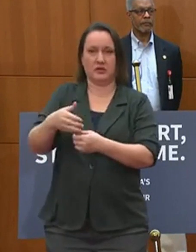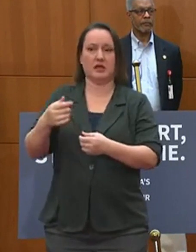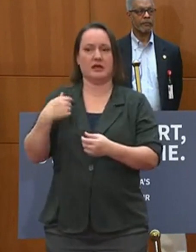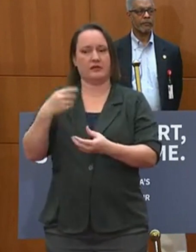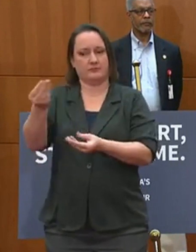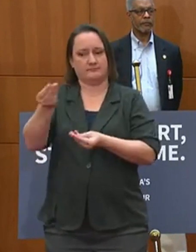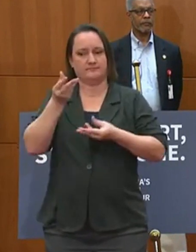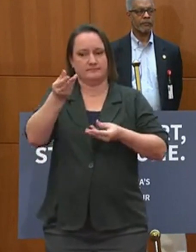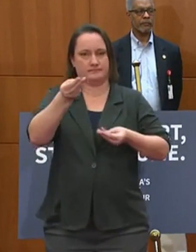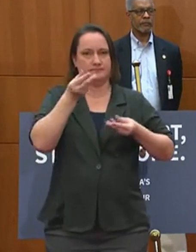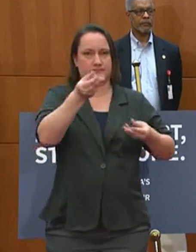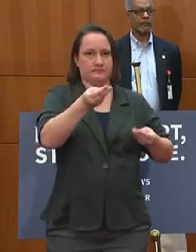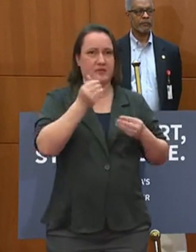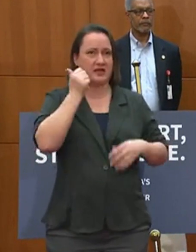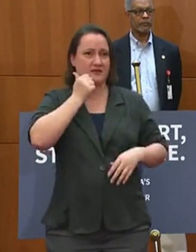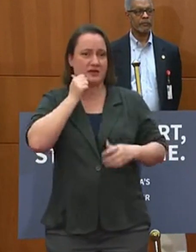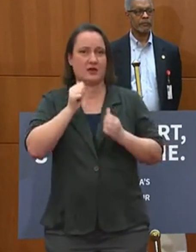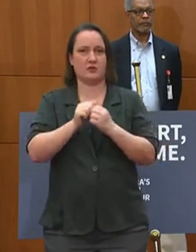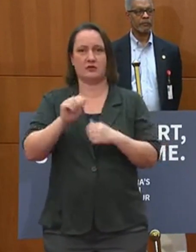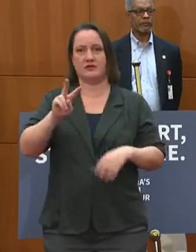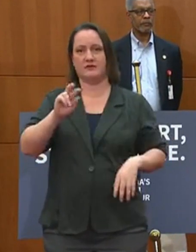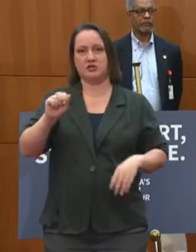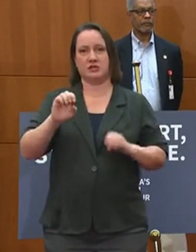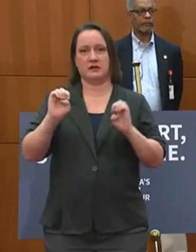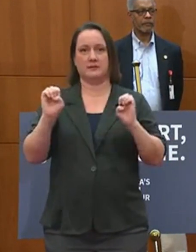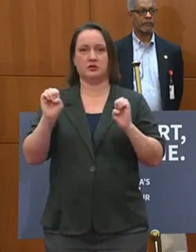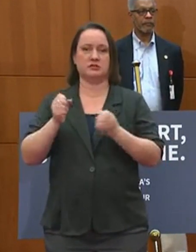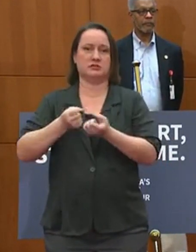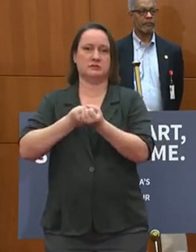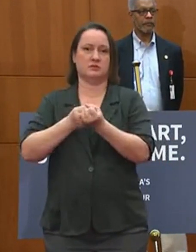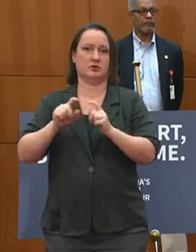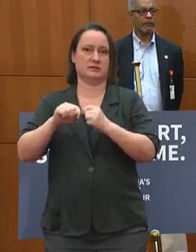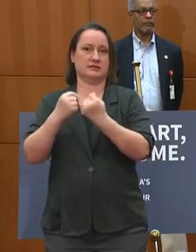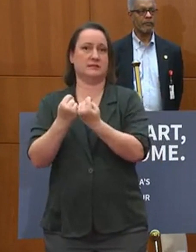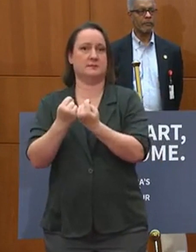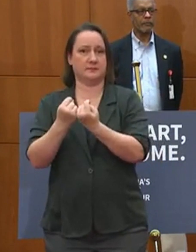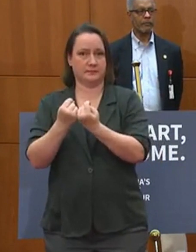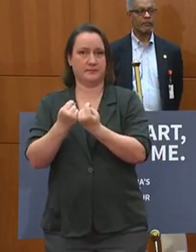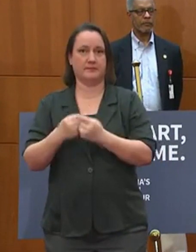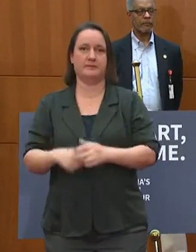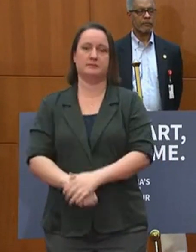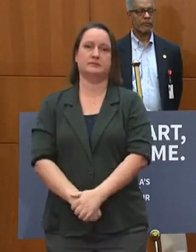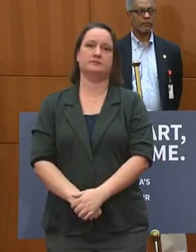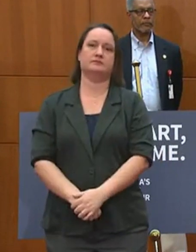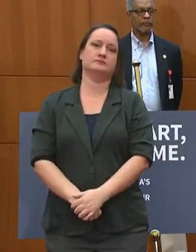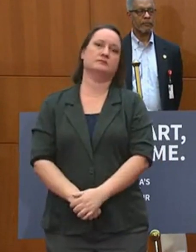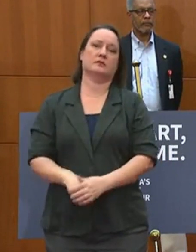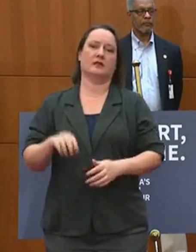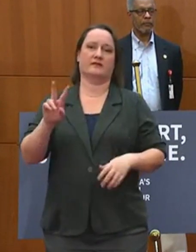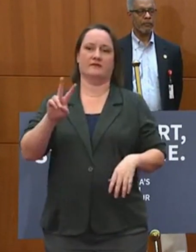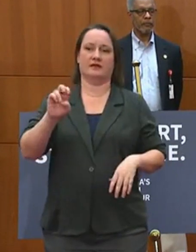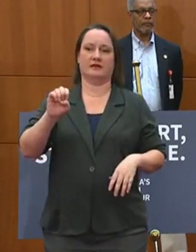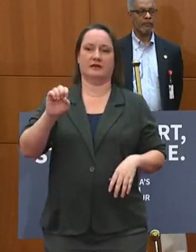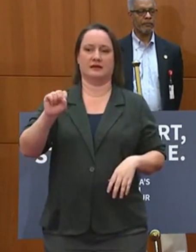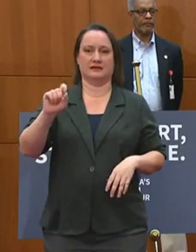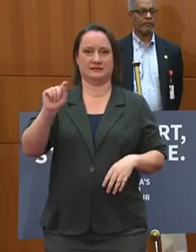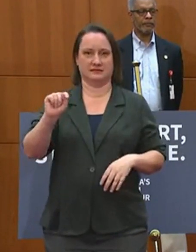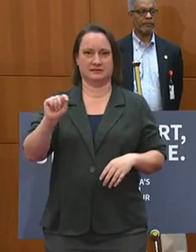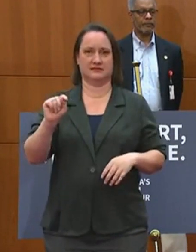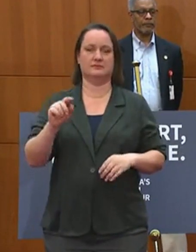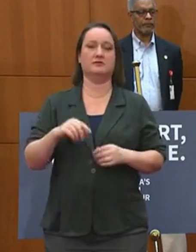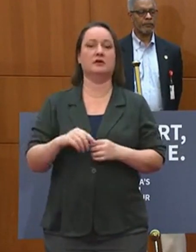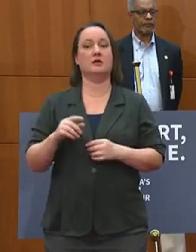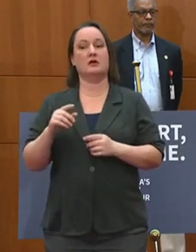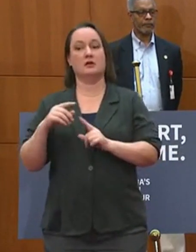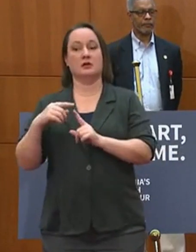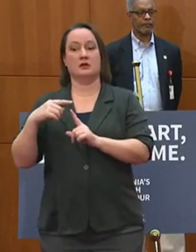basis with the Virginia Emergency Support Team. And then beyond that, we are exploring what are those sites